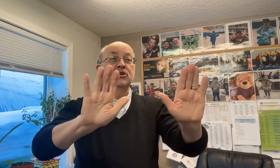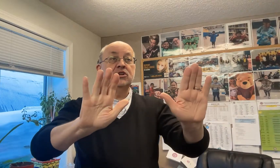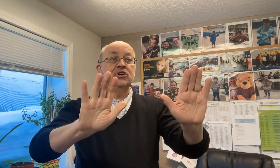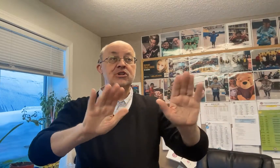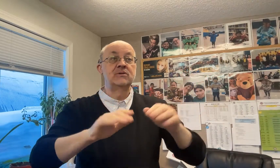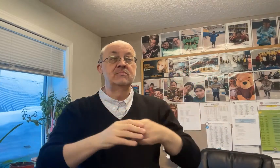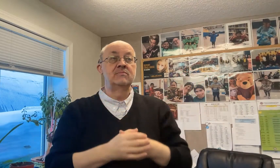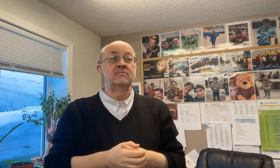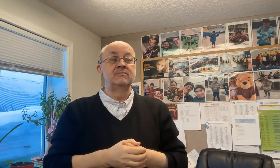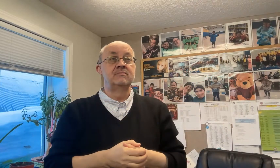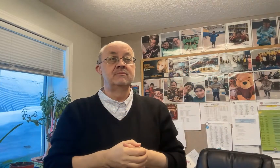push,